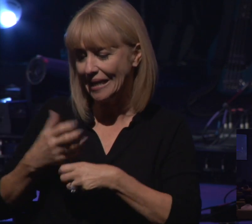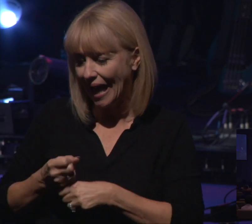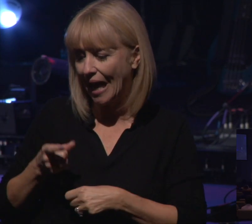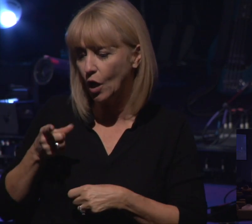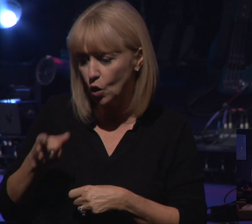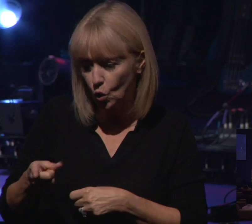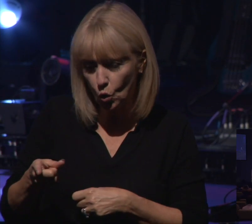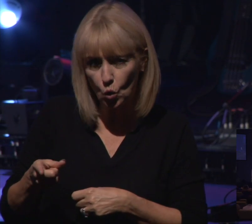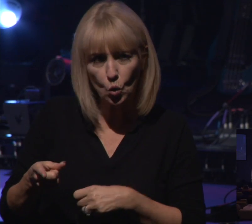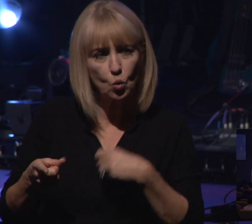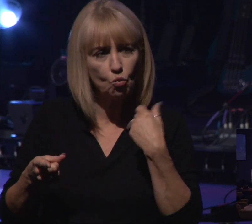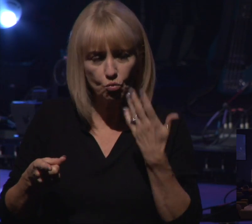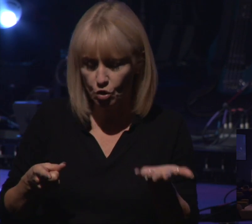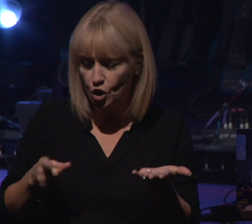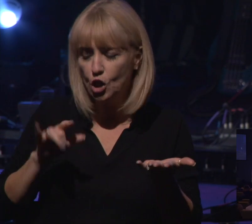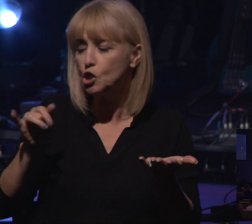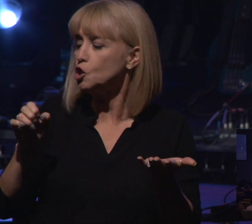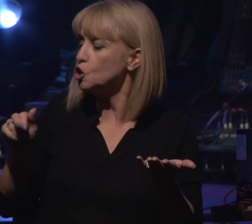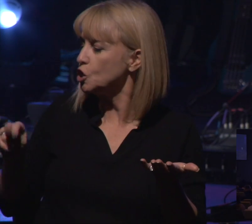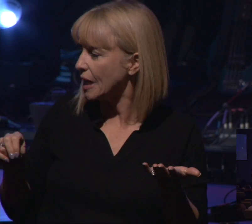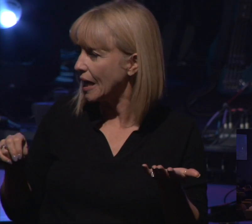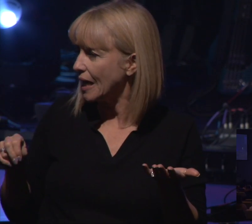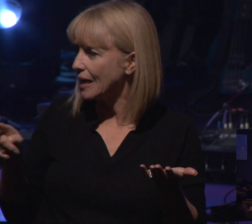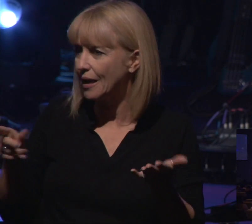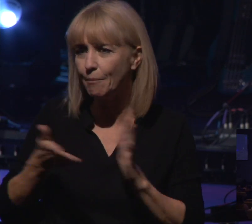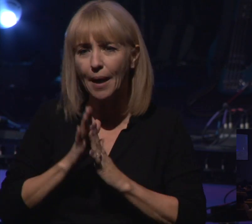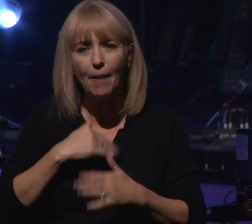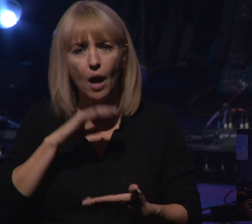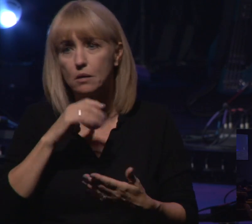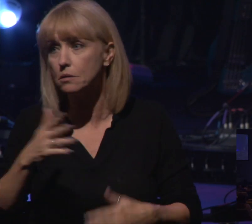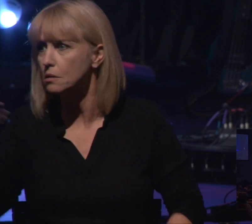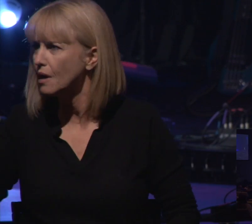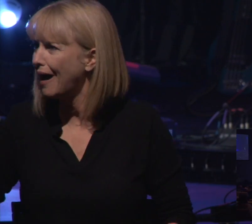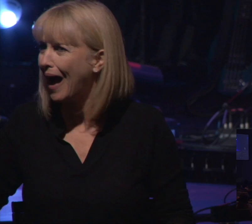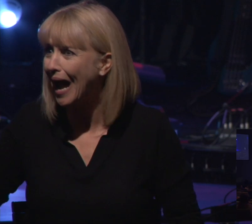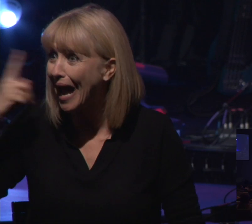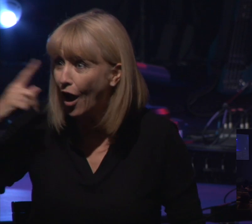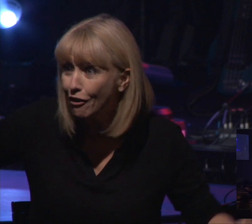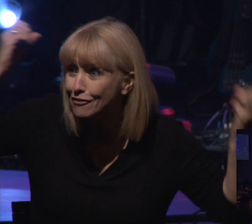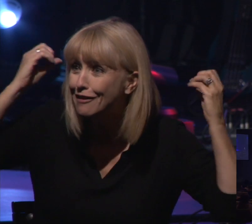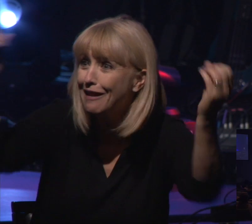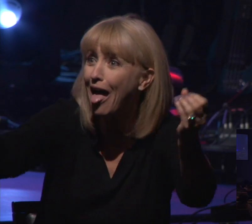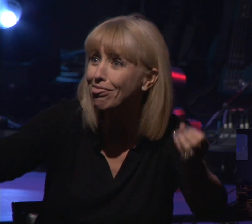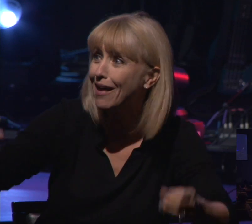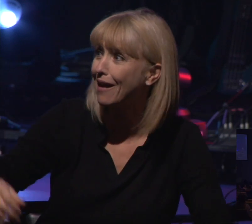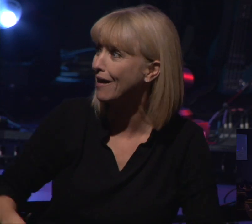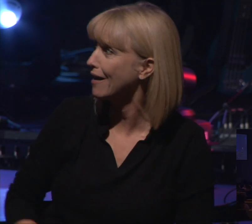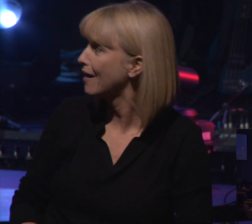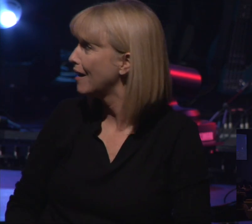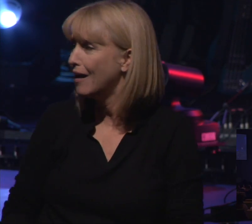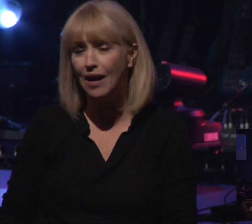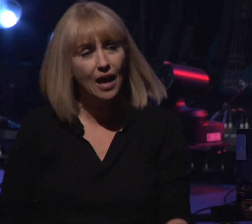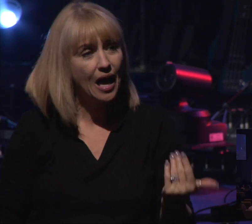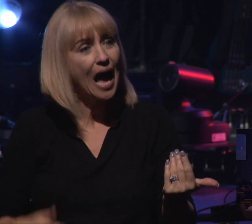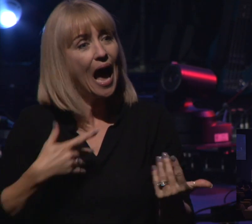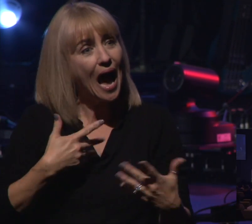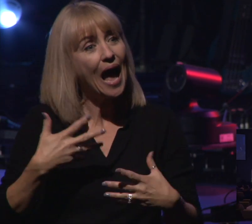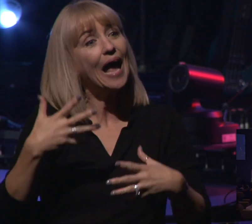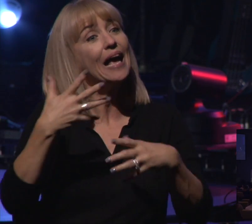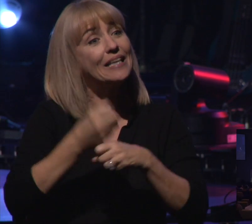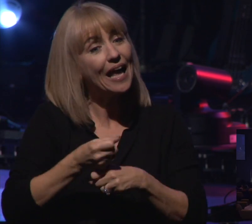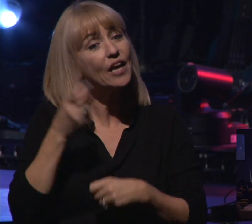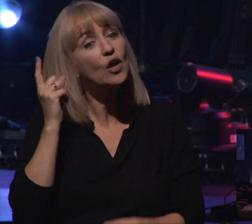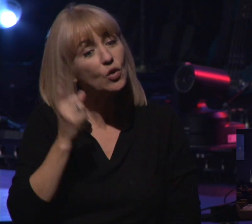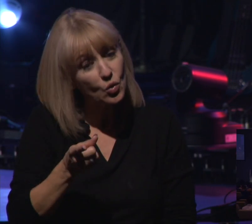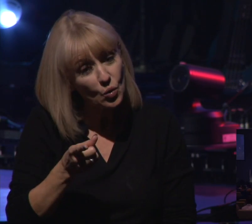okay? Okay. I take you, Jean, to be my wife. Come on, guys. I need to hear